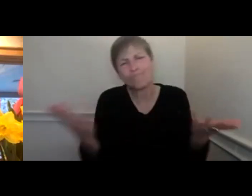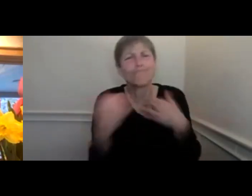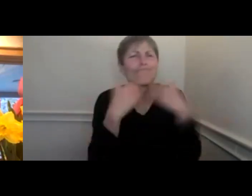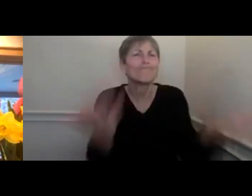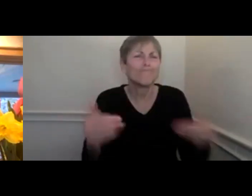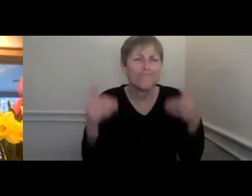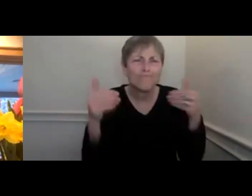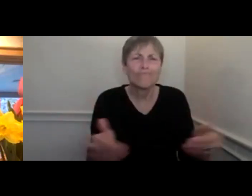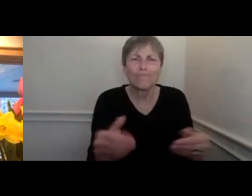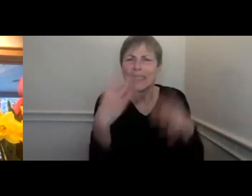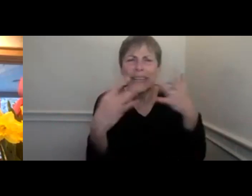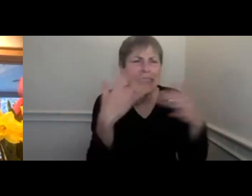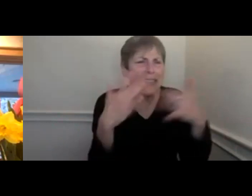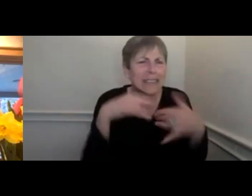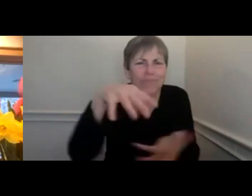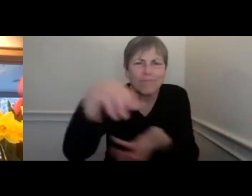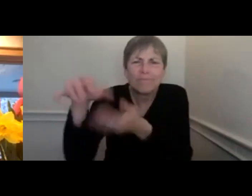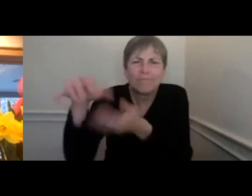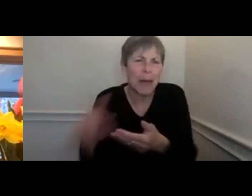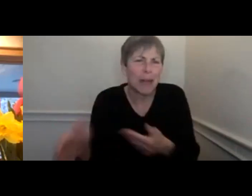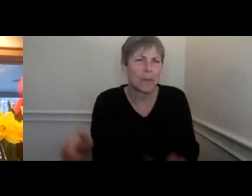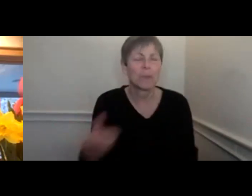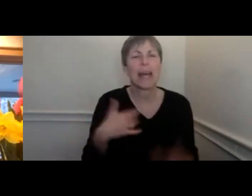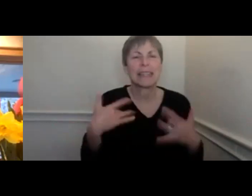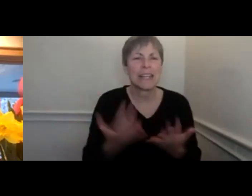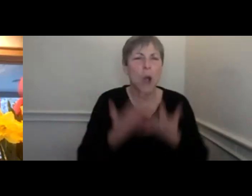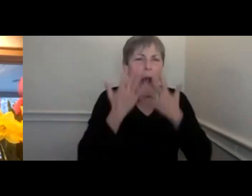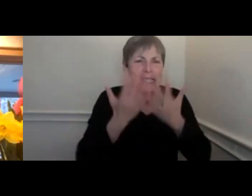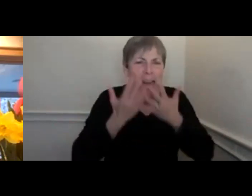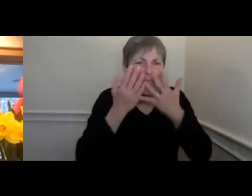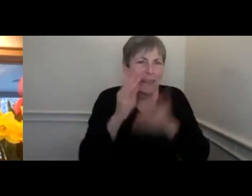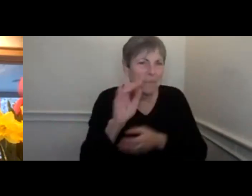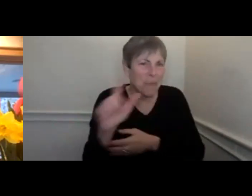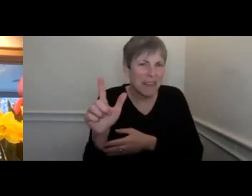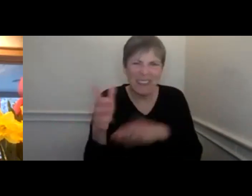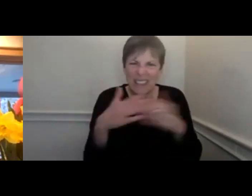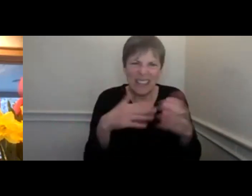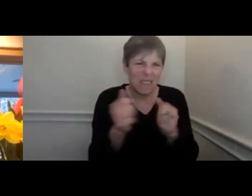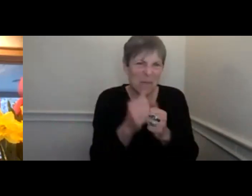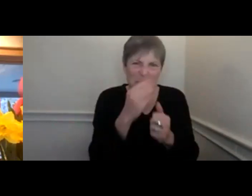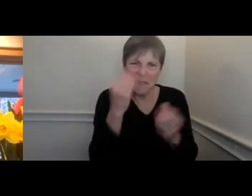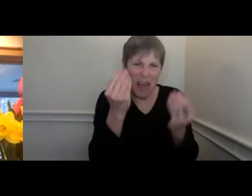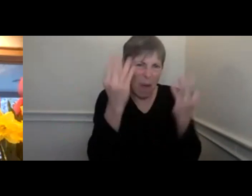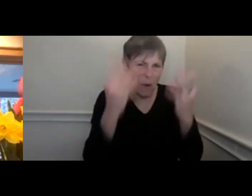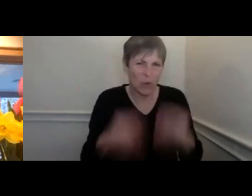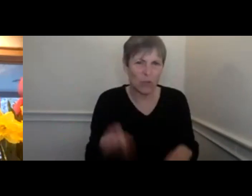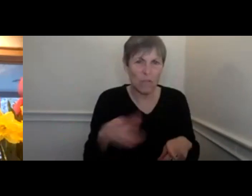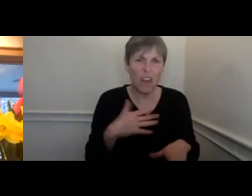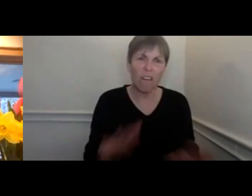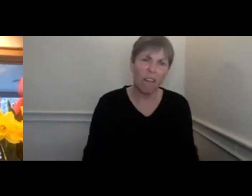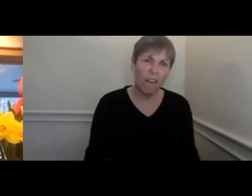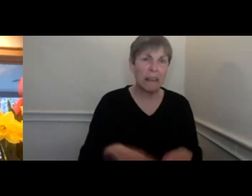it, experience it for yourself. I eat tons of basil that's flowering, so don't let me dissuade you any